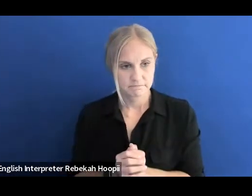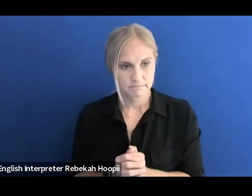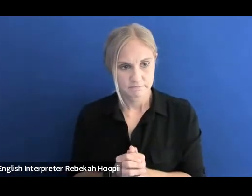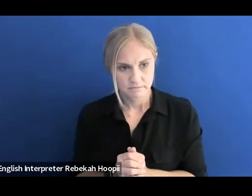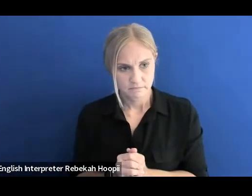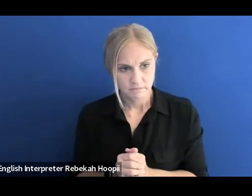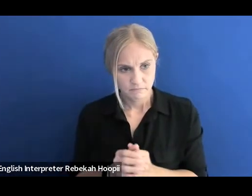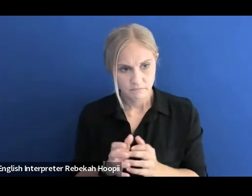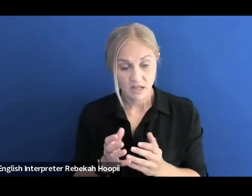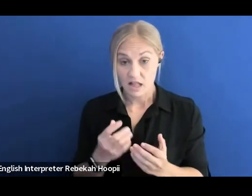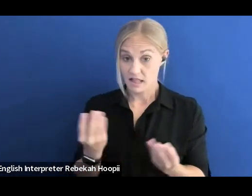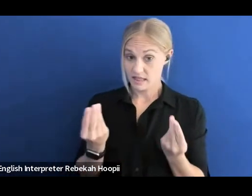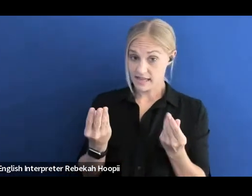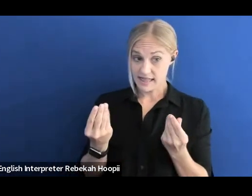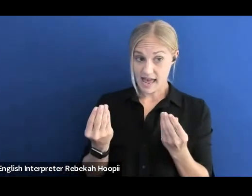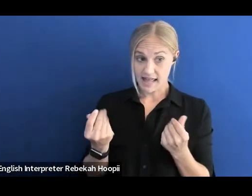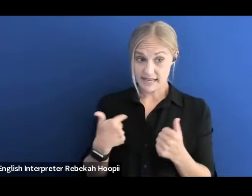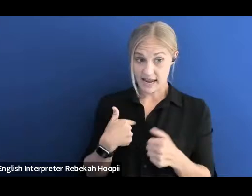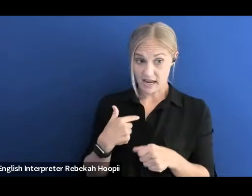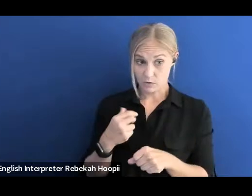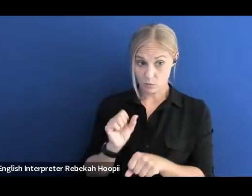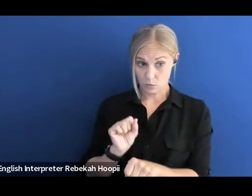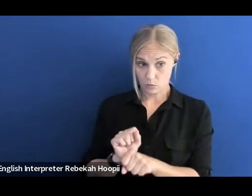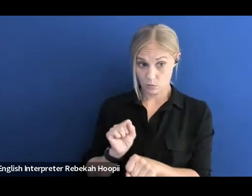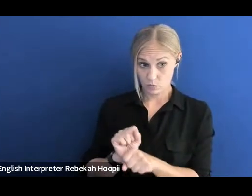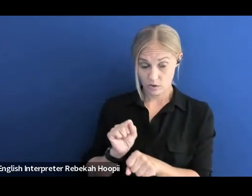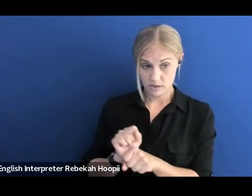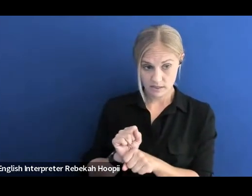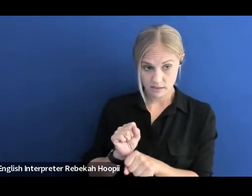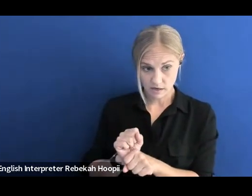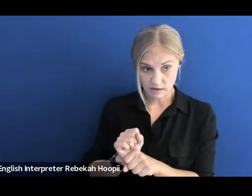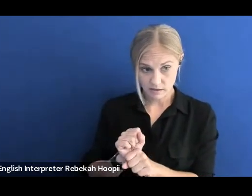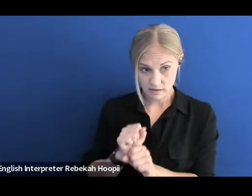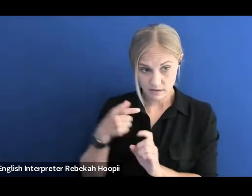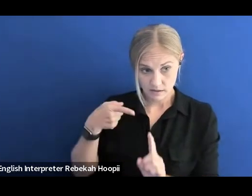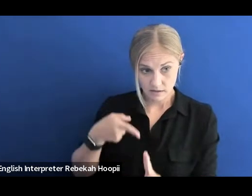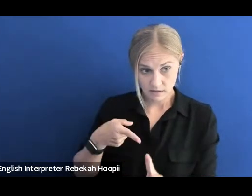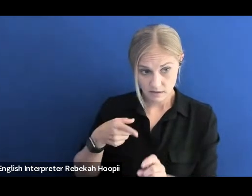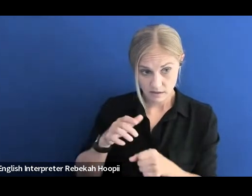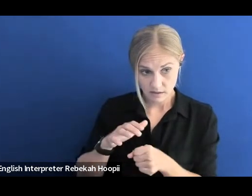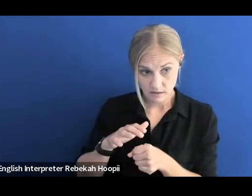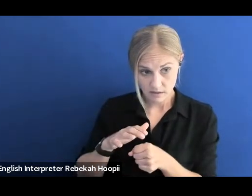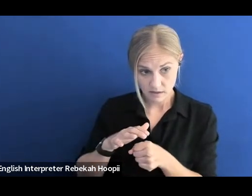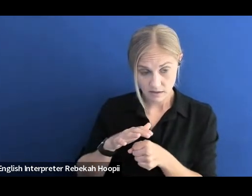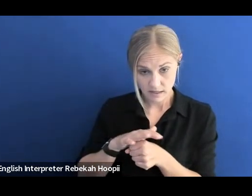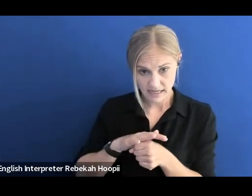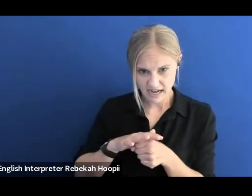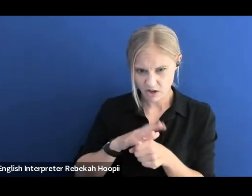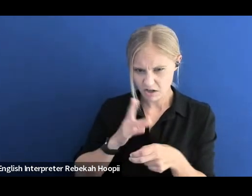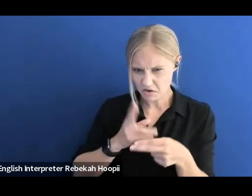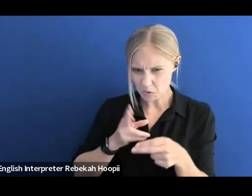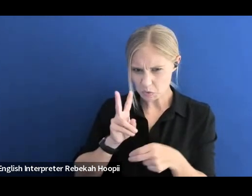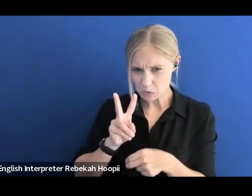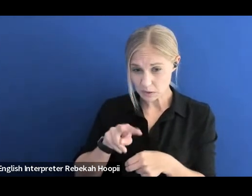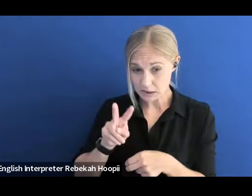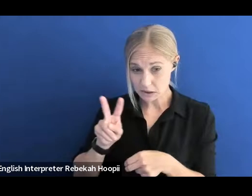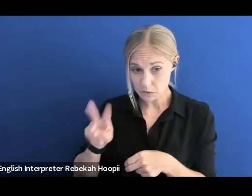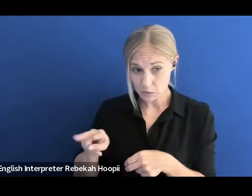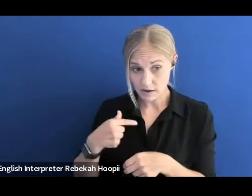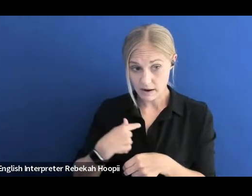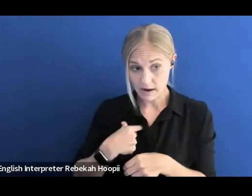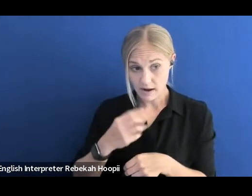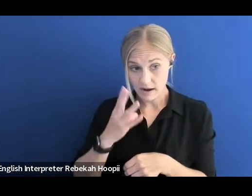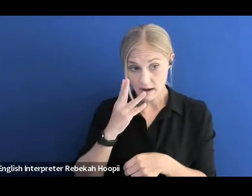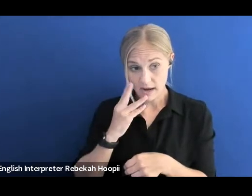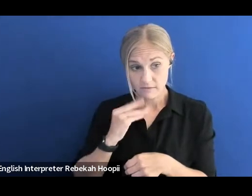the land that I worked on personally was within the state use area, especially training areas 18 and 22. I experienced there